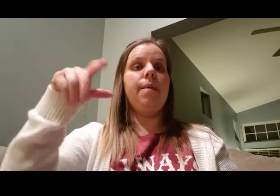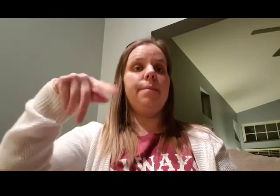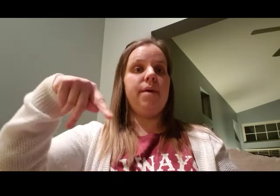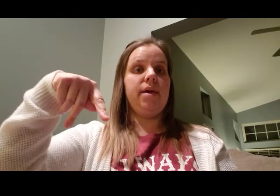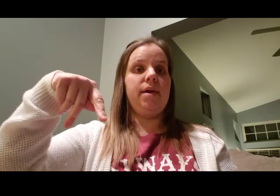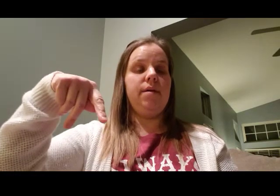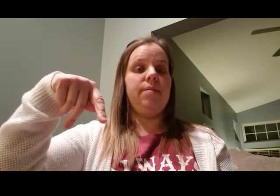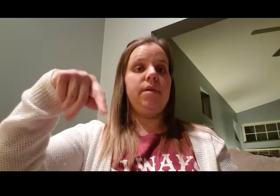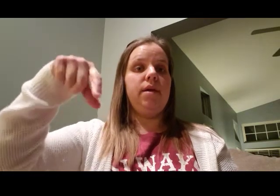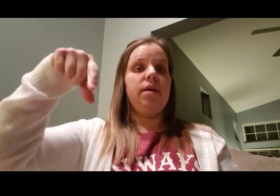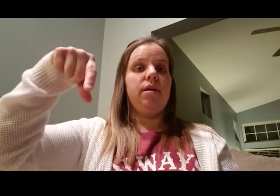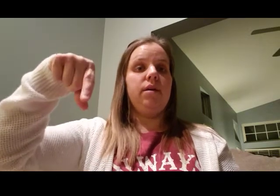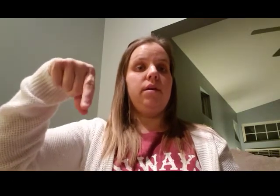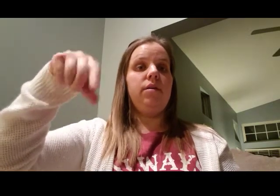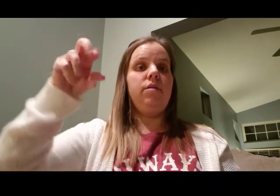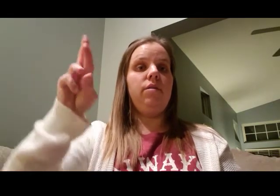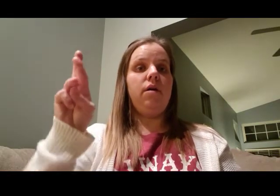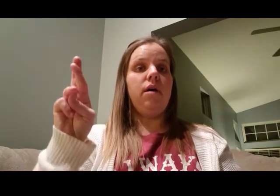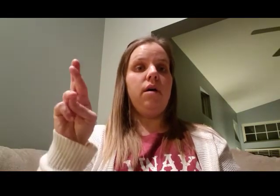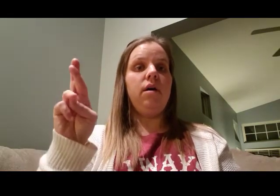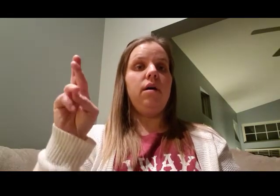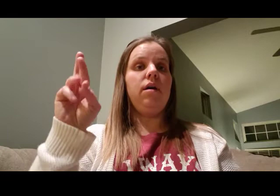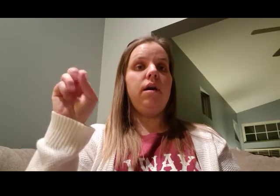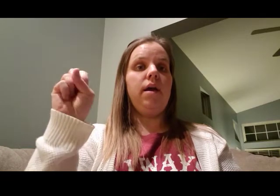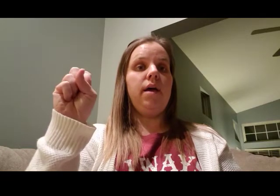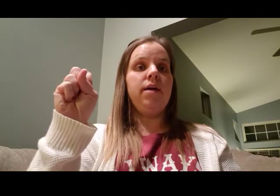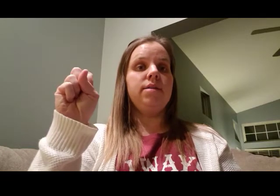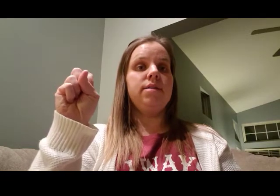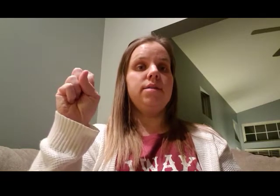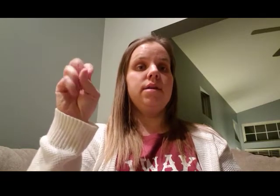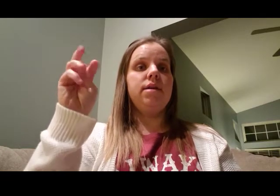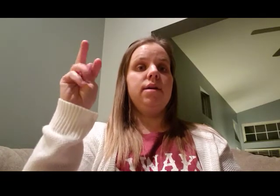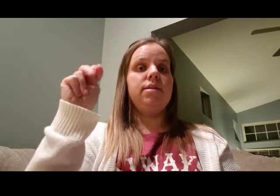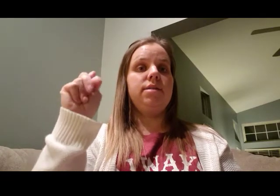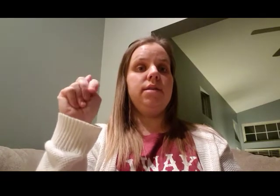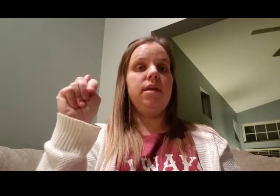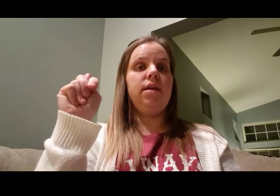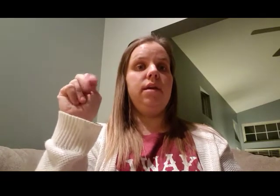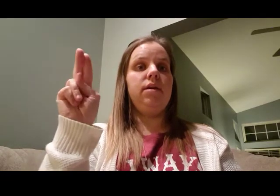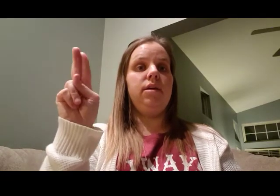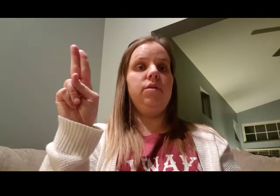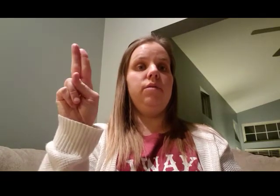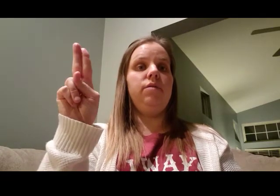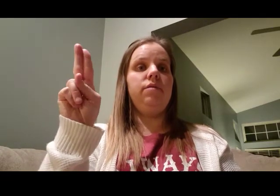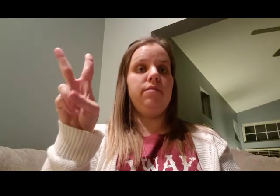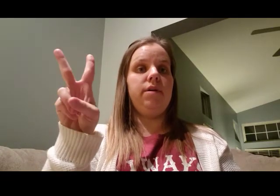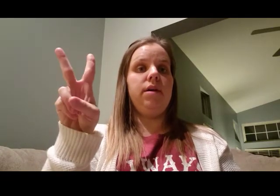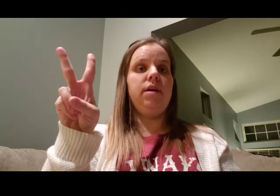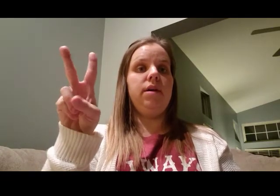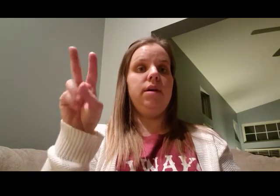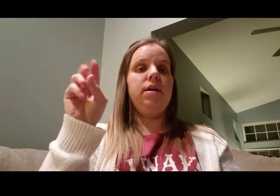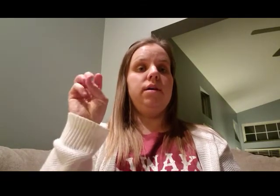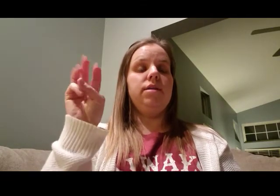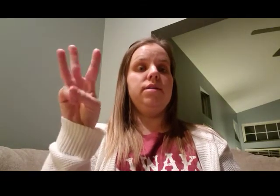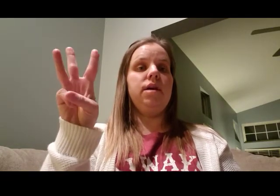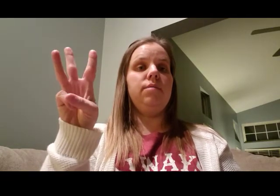P, Q, R, S, T, U, V,